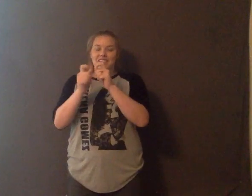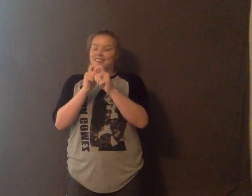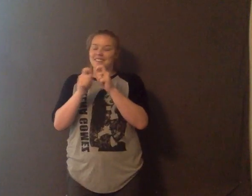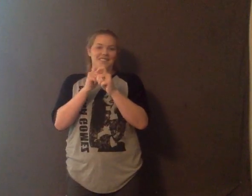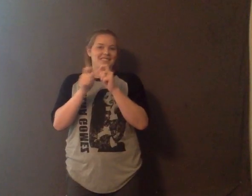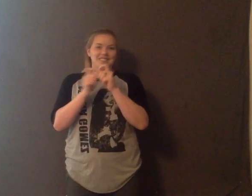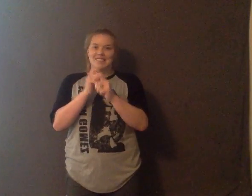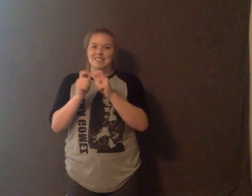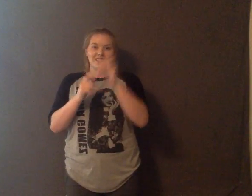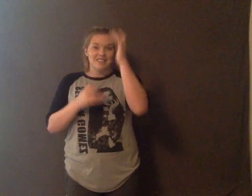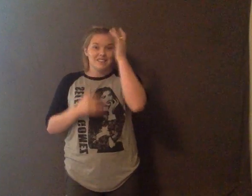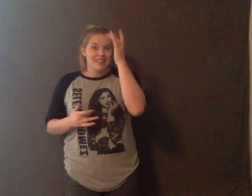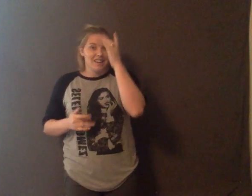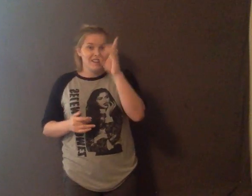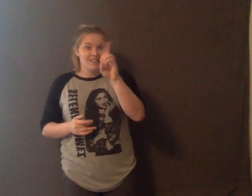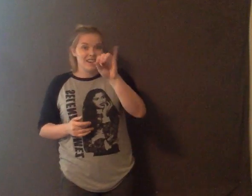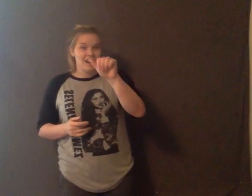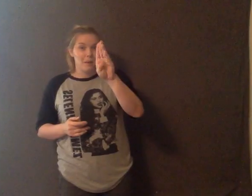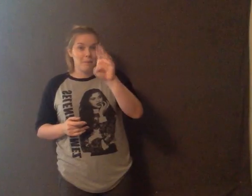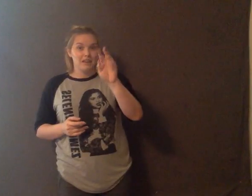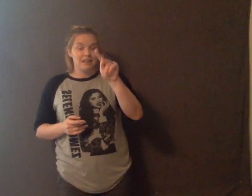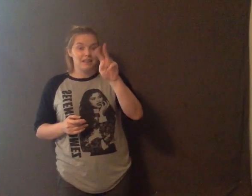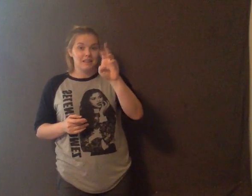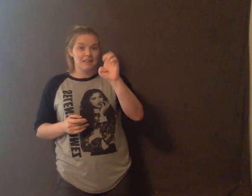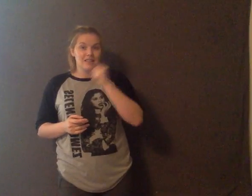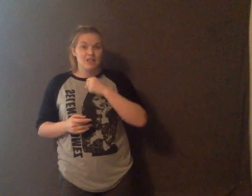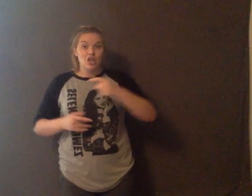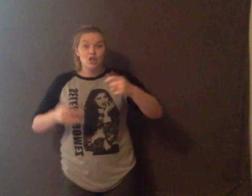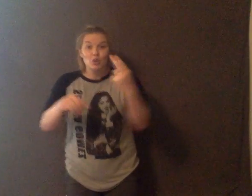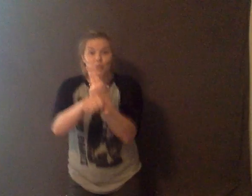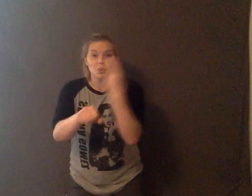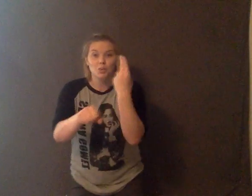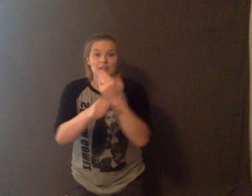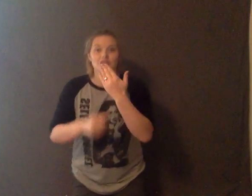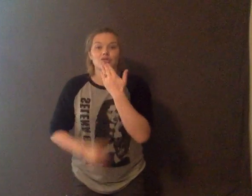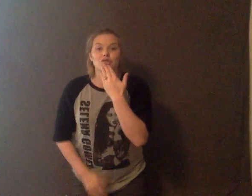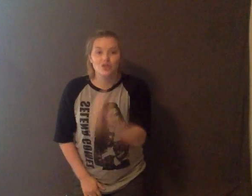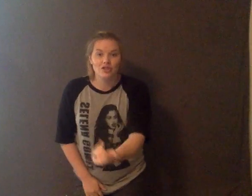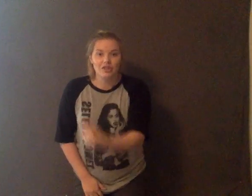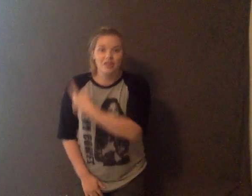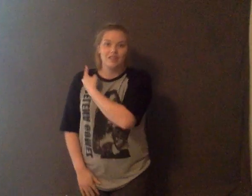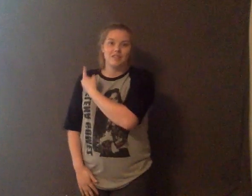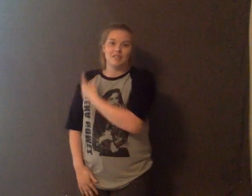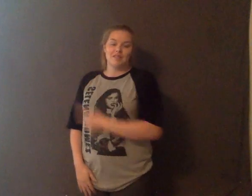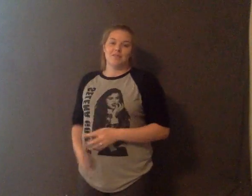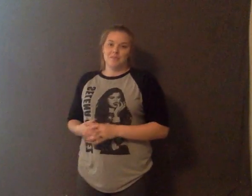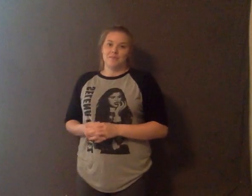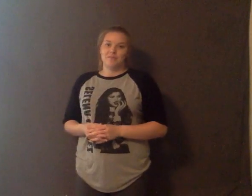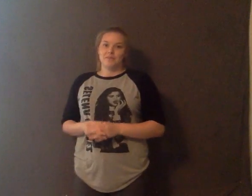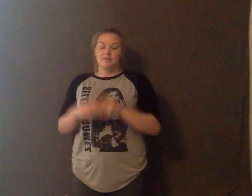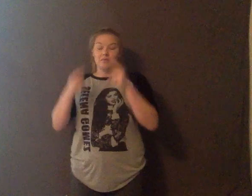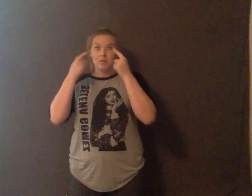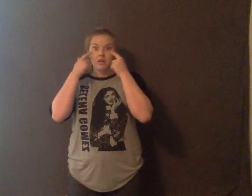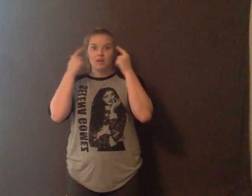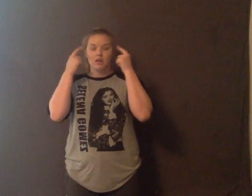malignant hypertension, reversing heart disease, the diabetic complications, reversing diabetic blindness. So these people basically had